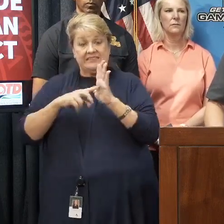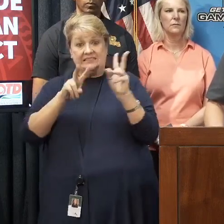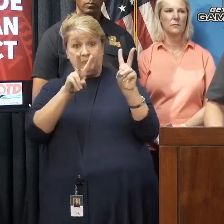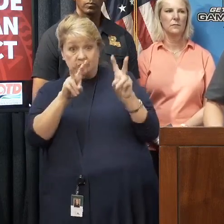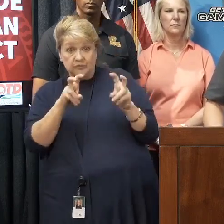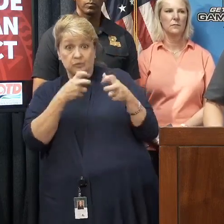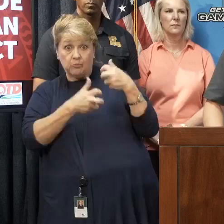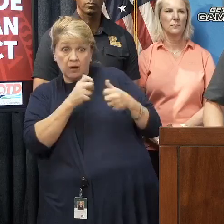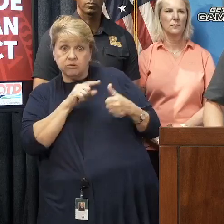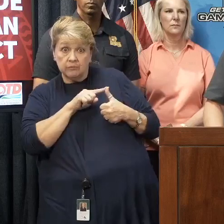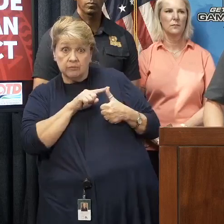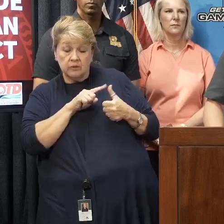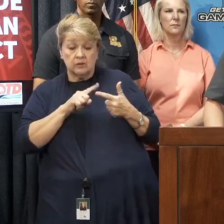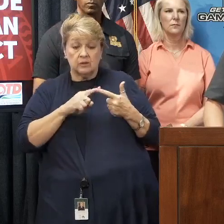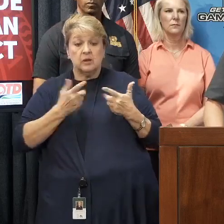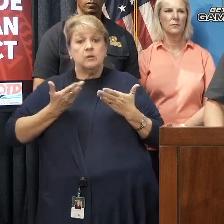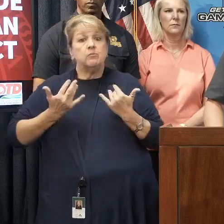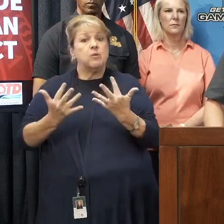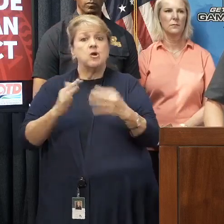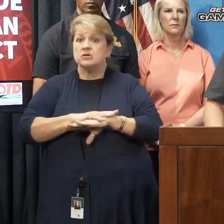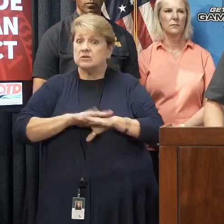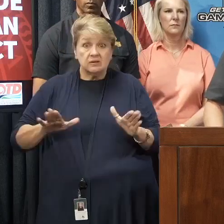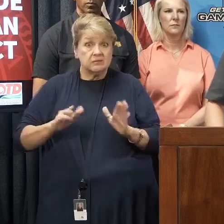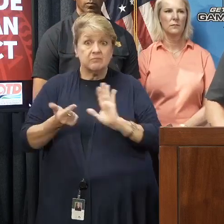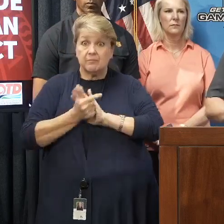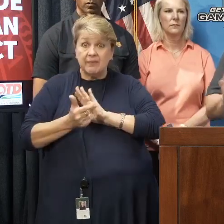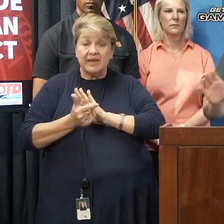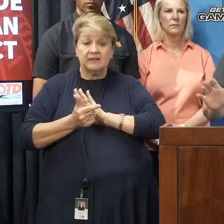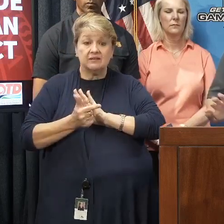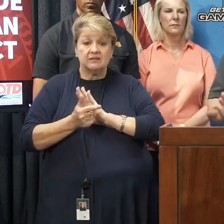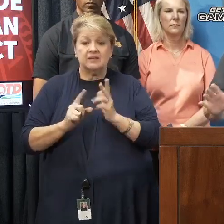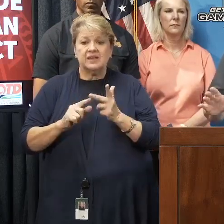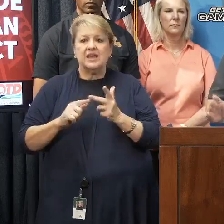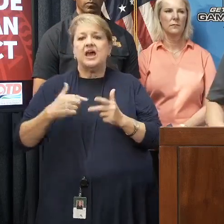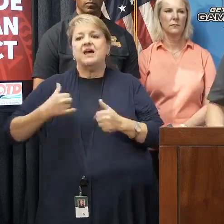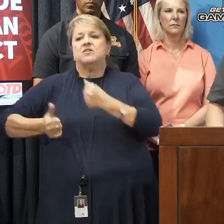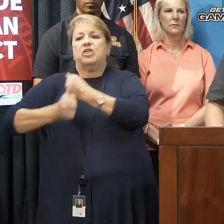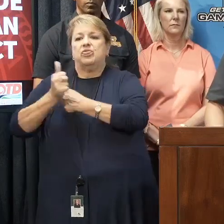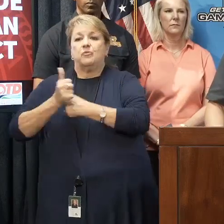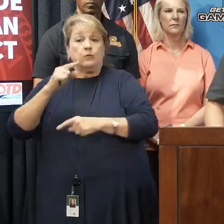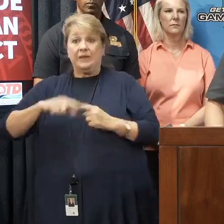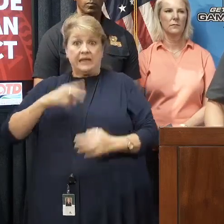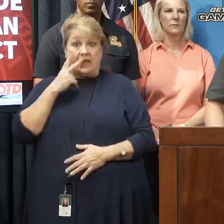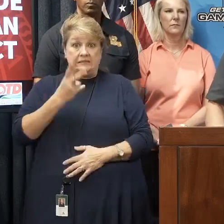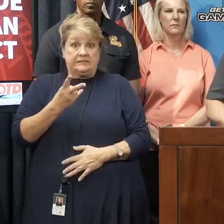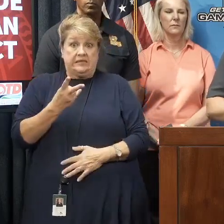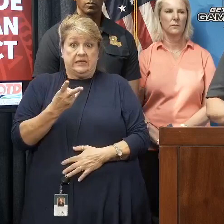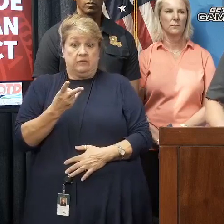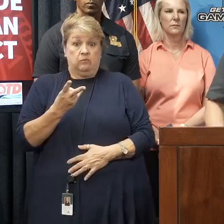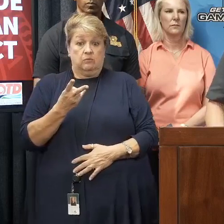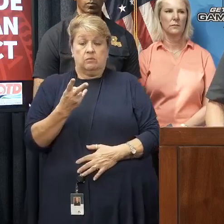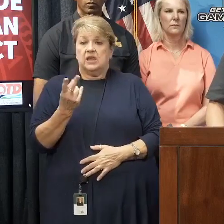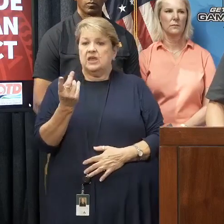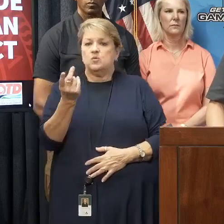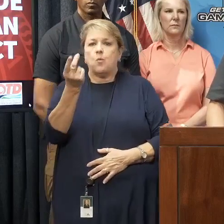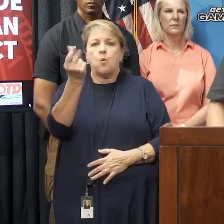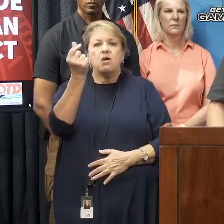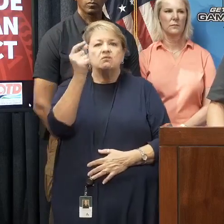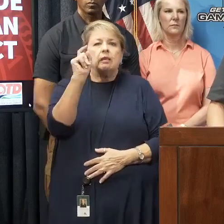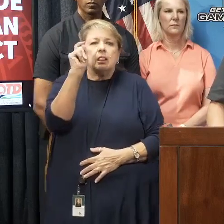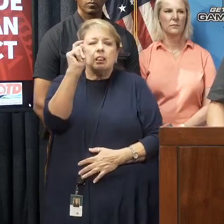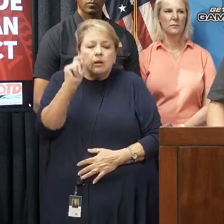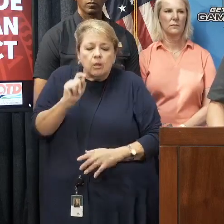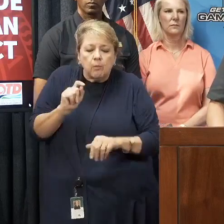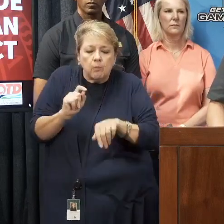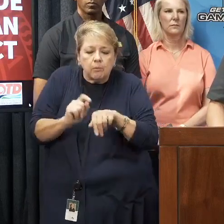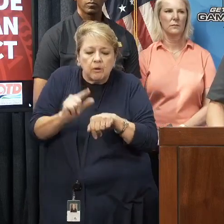bring awareness to the fact that there is a threat out there that we can't really see that only takes a spark to